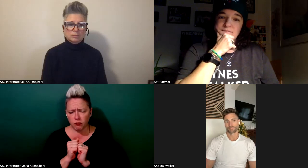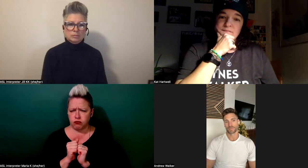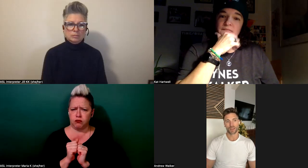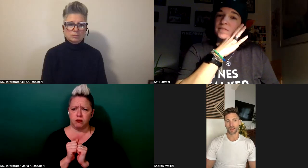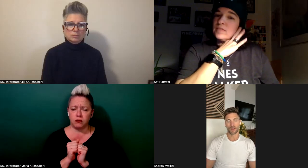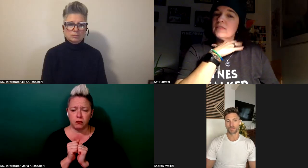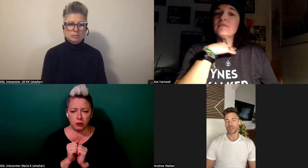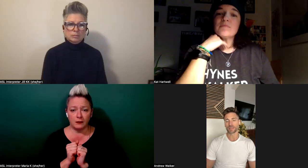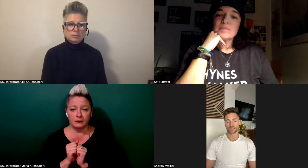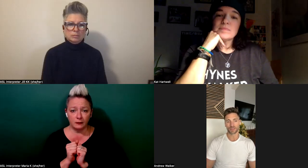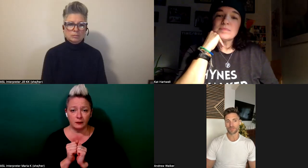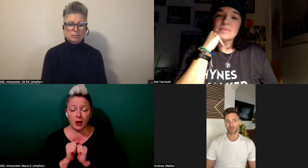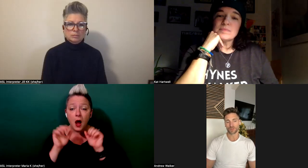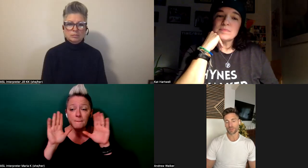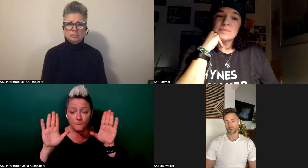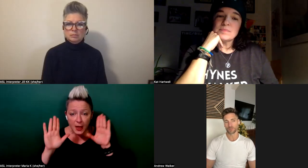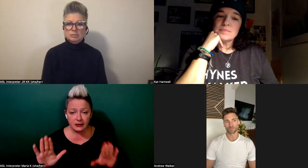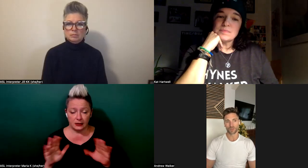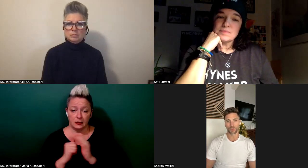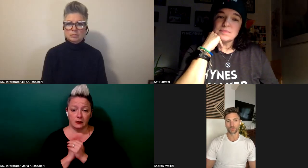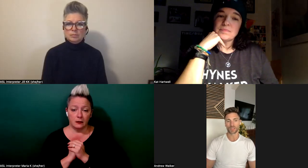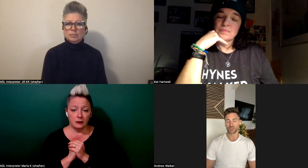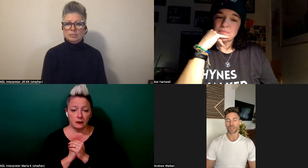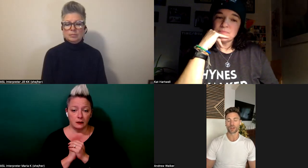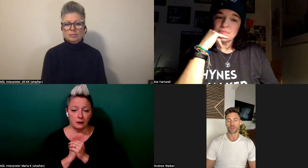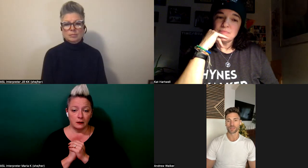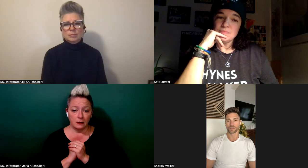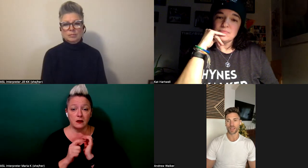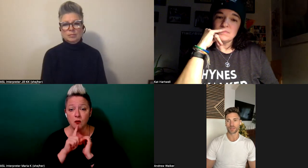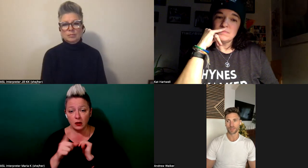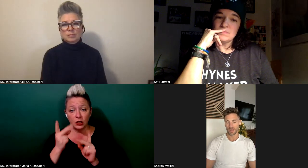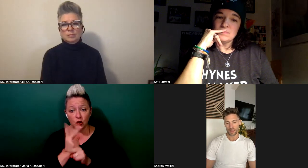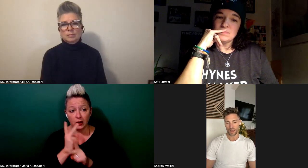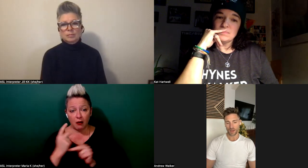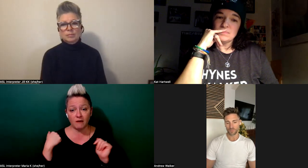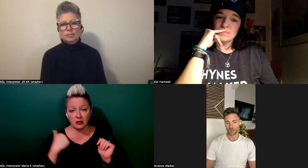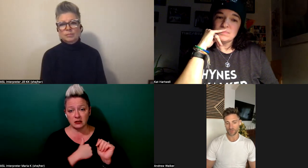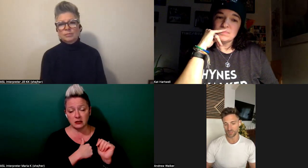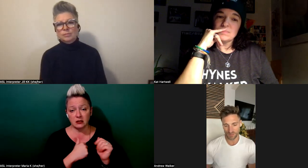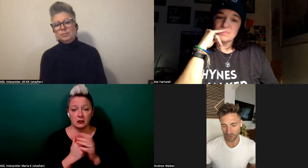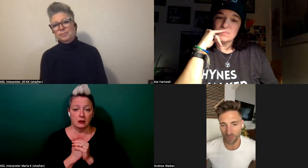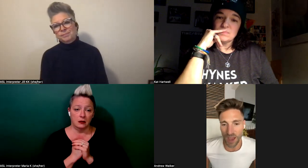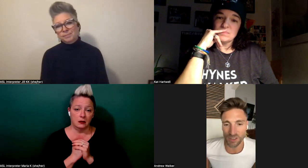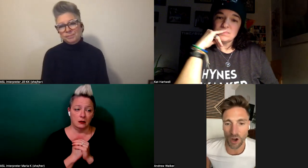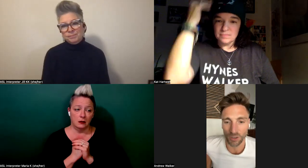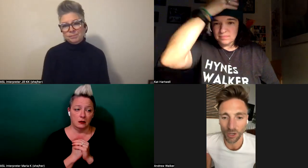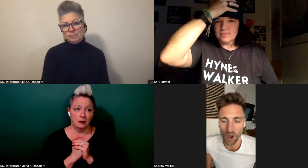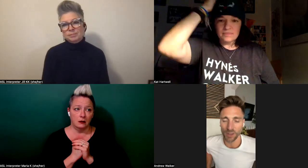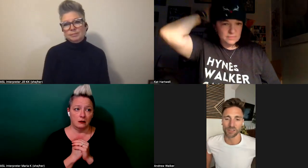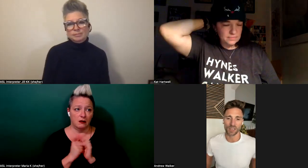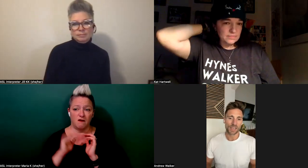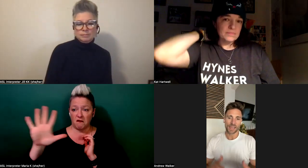just amazing. And they were, they really took care of us. And it was like